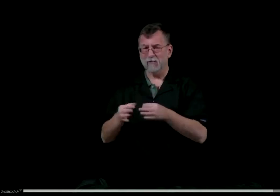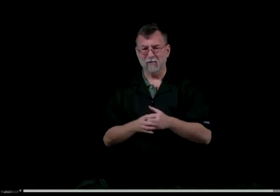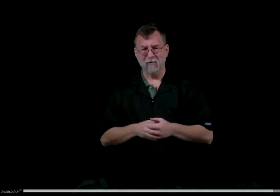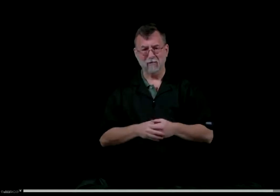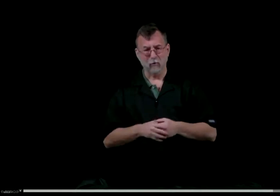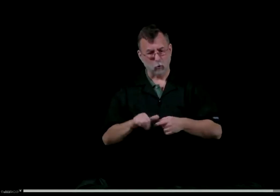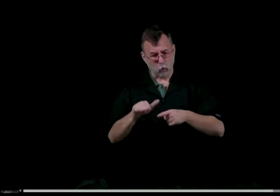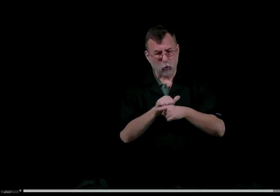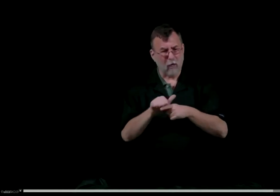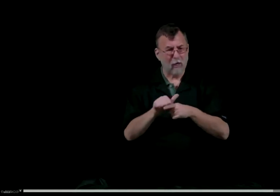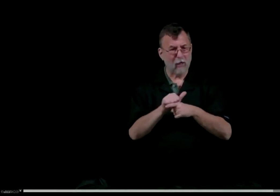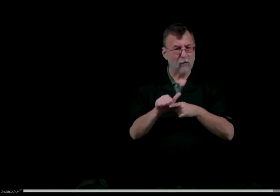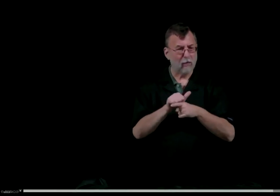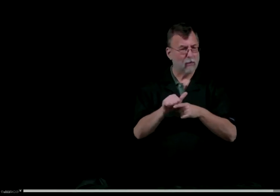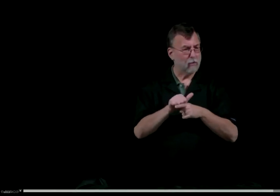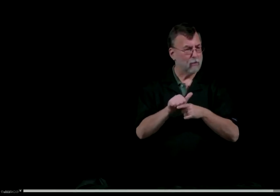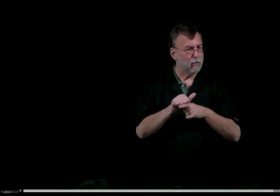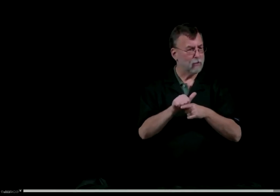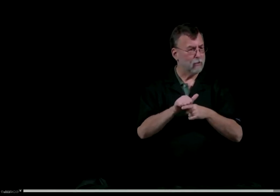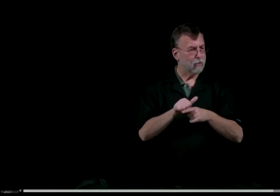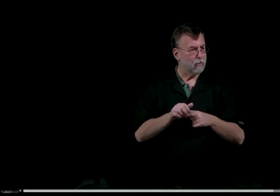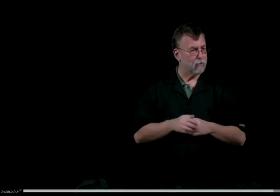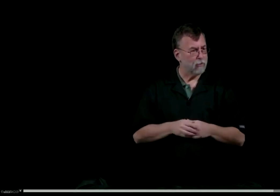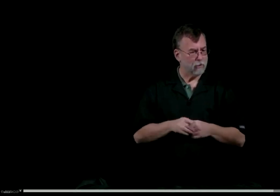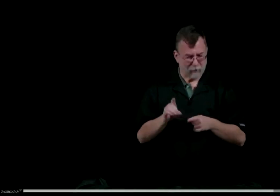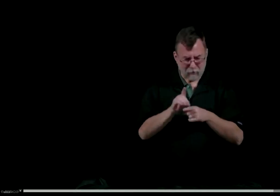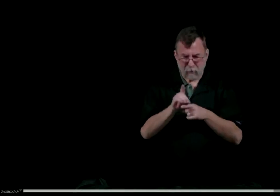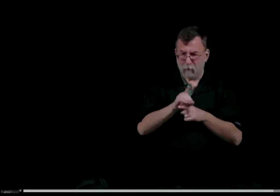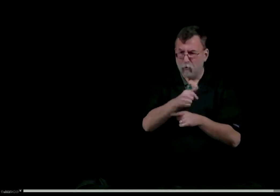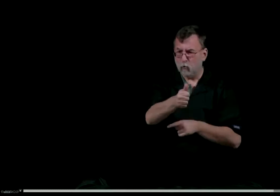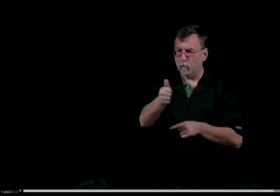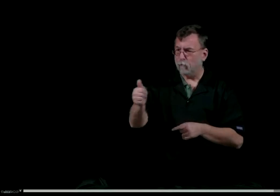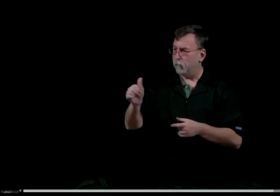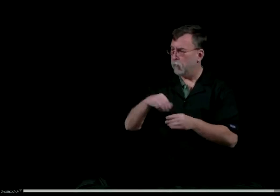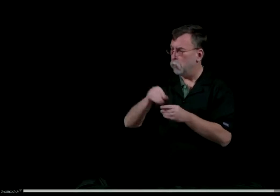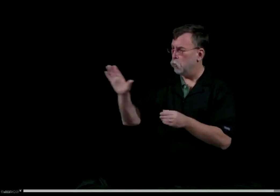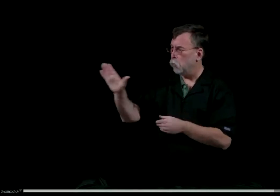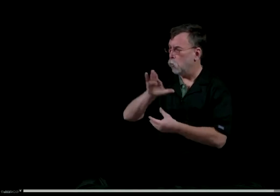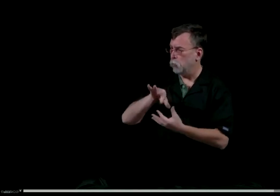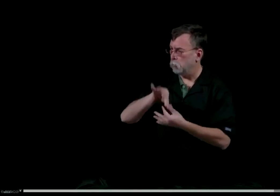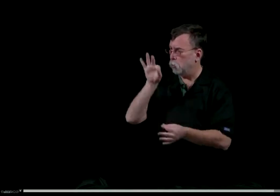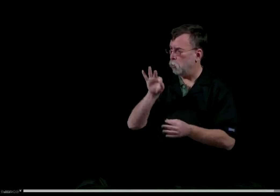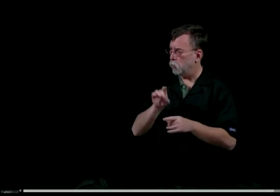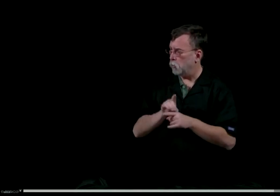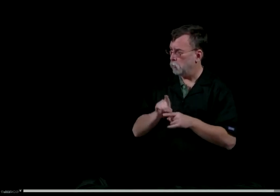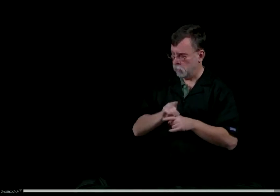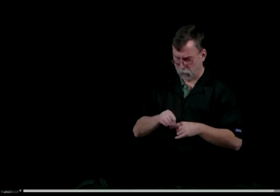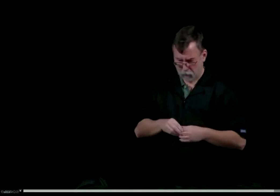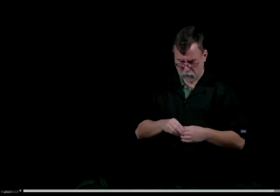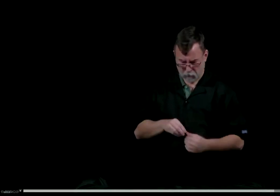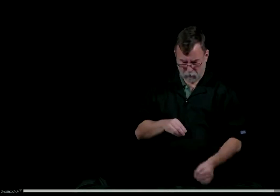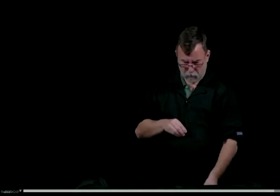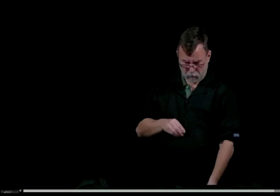that applies to the instructions, to the training. To disciplining yourself in spiritual